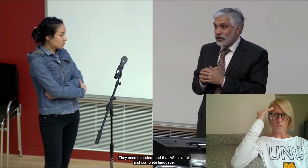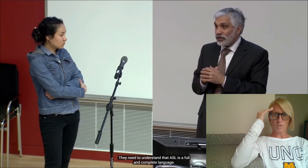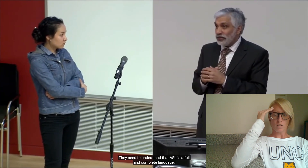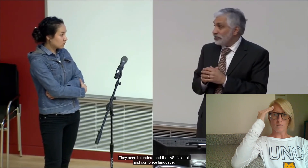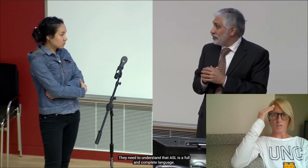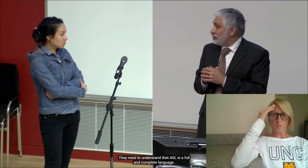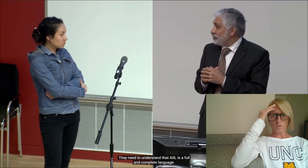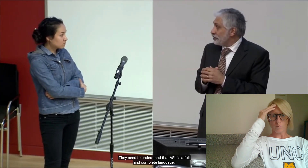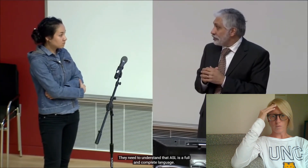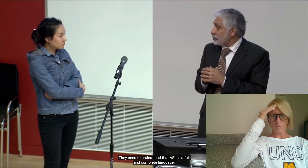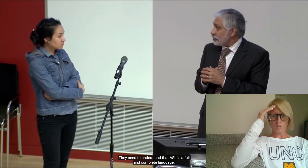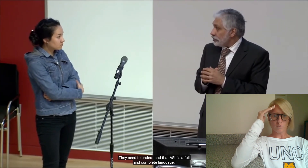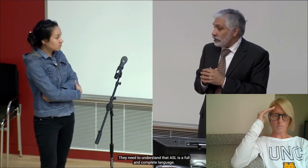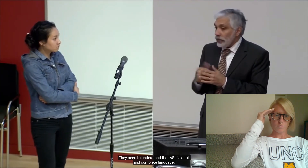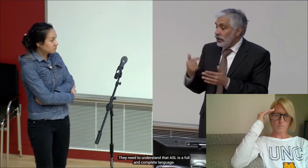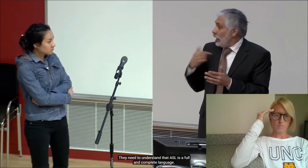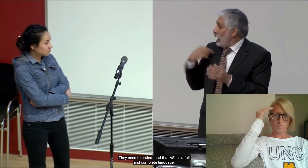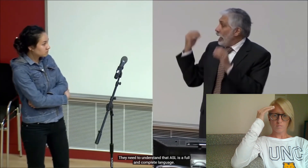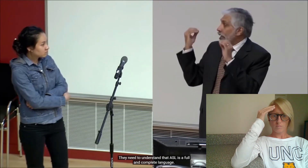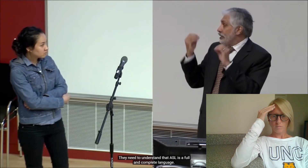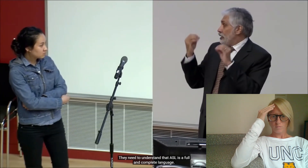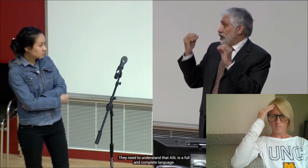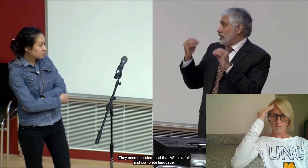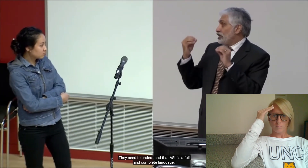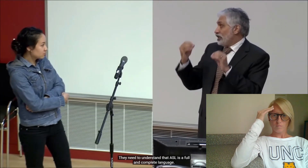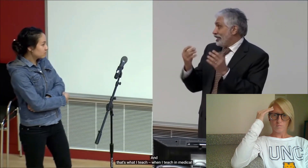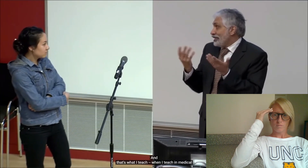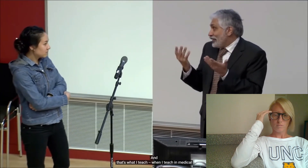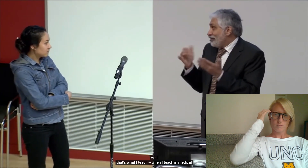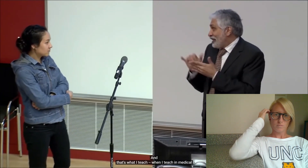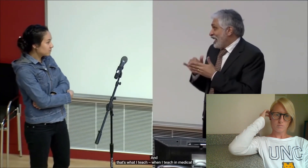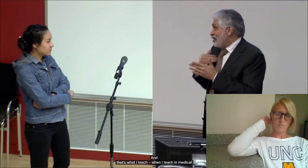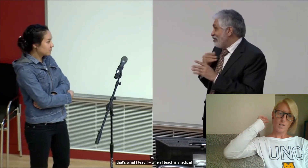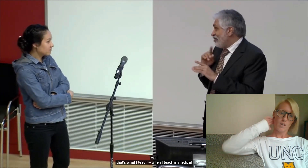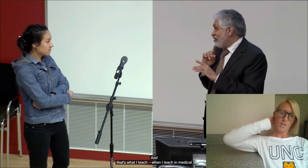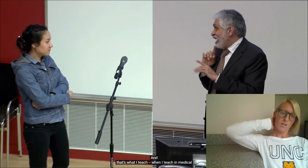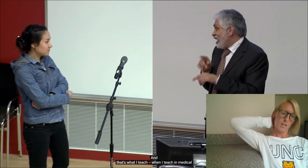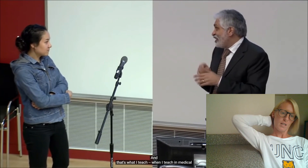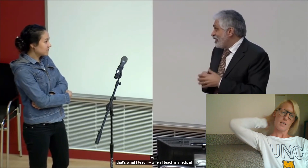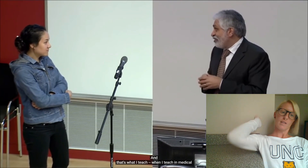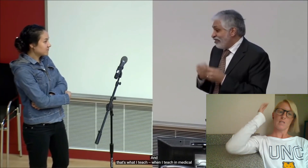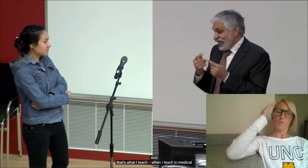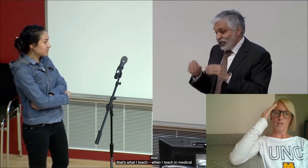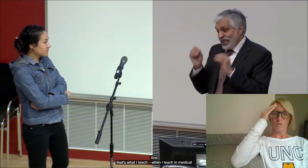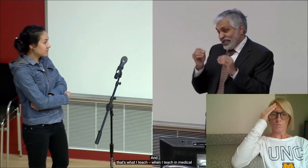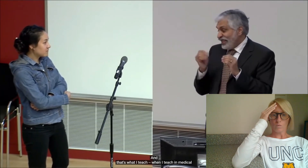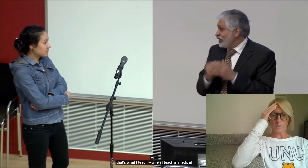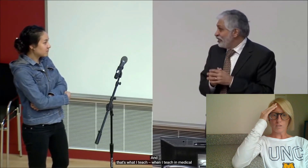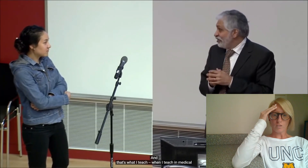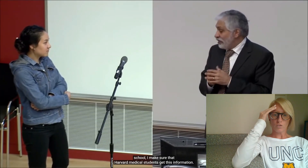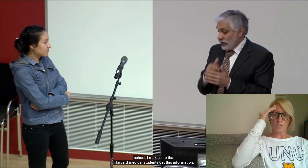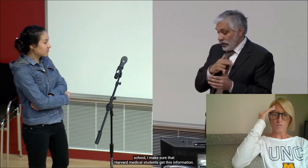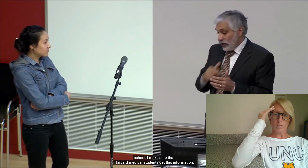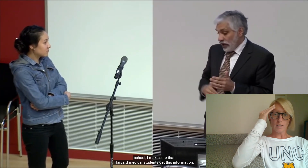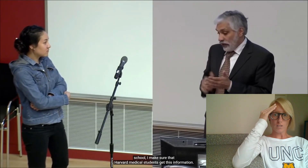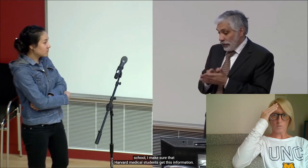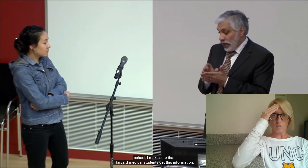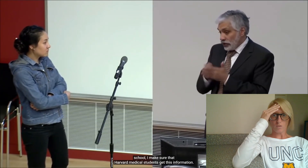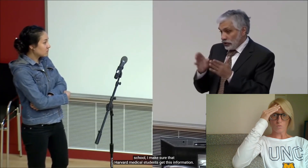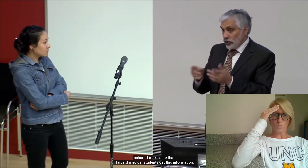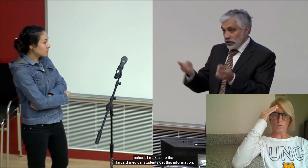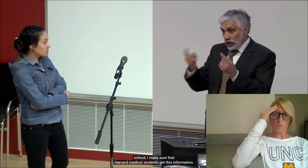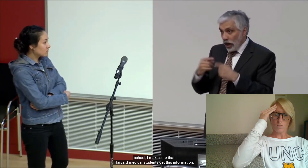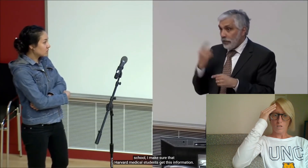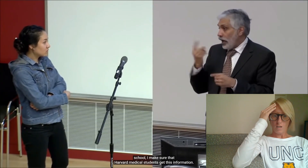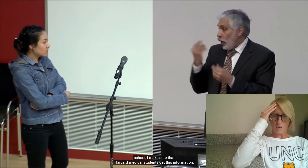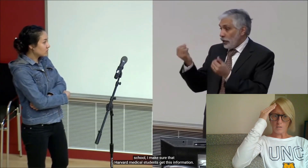need to understand that ASL is a full and complete language. And that's what I teach that's why when I teach in we medical teach- school. when I teach I in